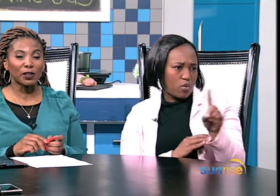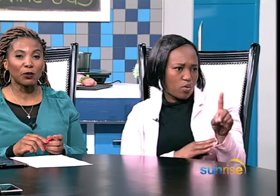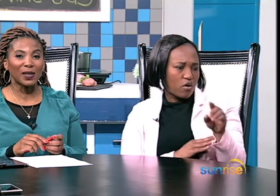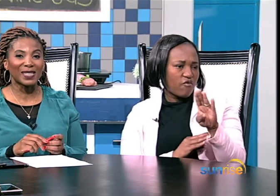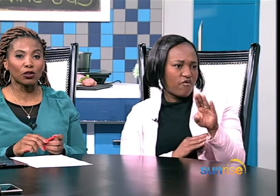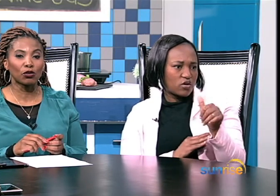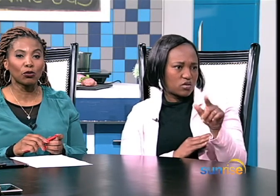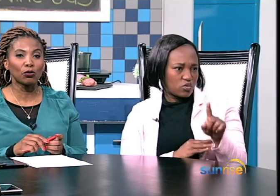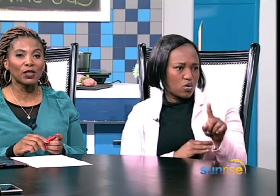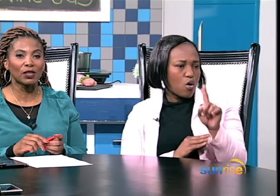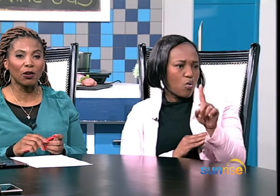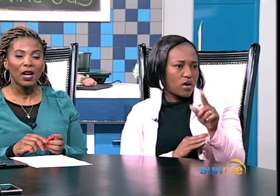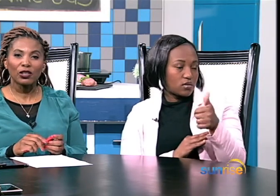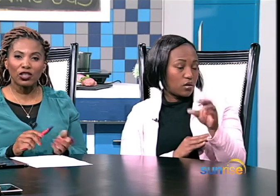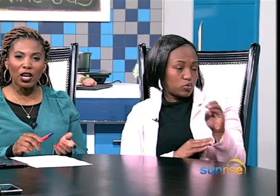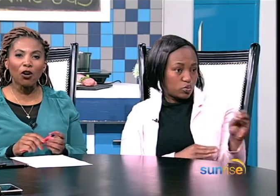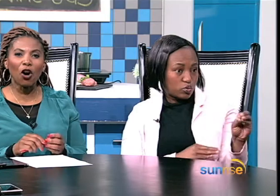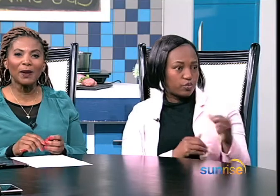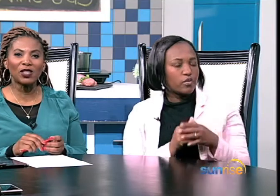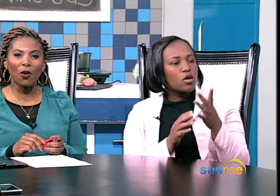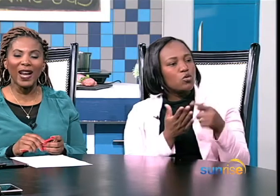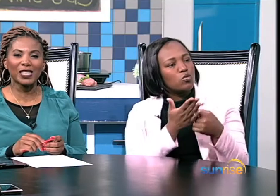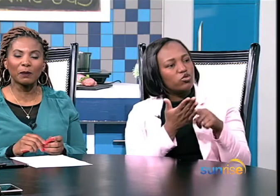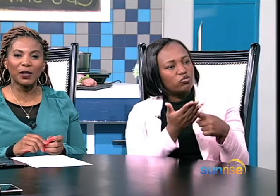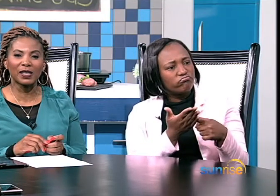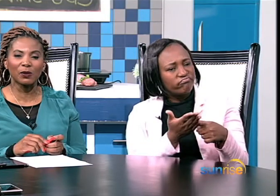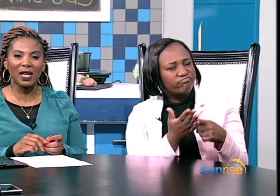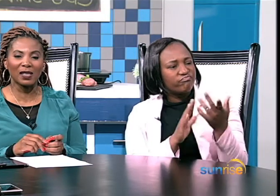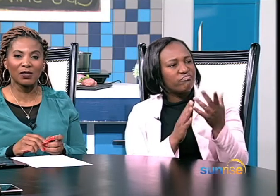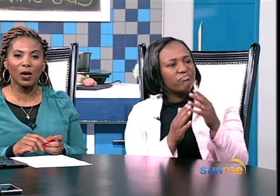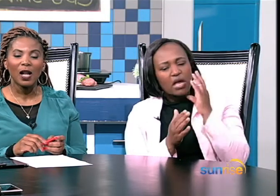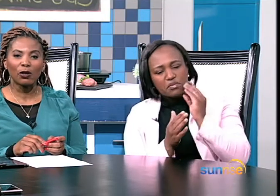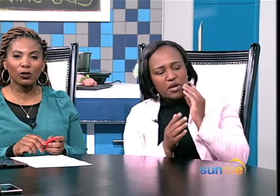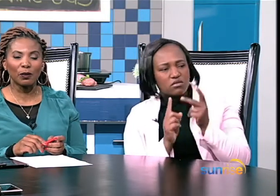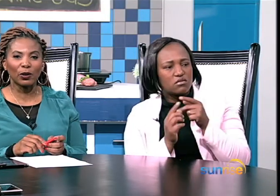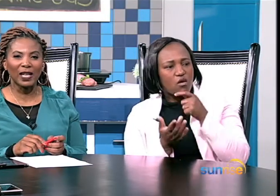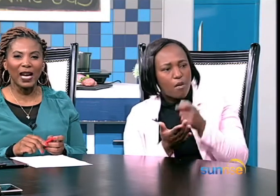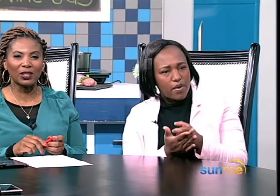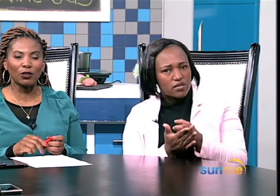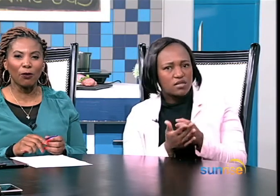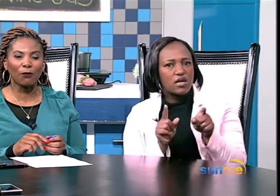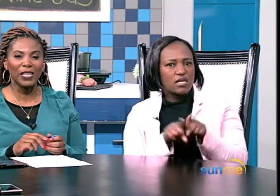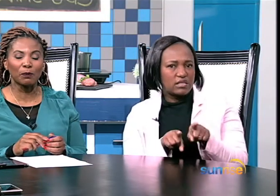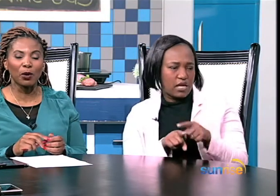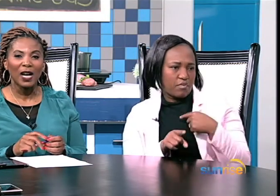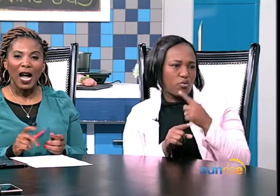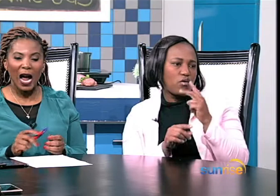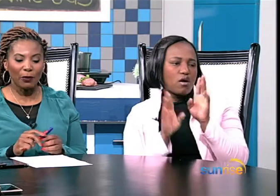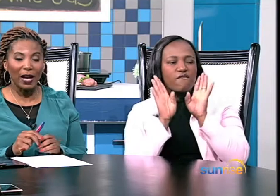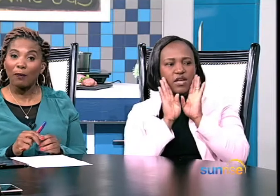447 1620 to share your comments, your experiences with us as well, and we'll also be looking at your Facebook. And we had a